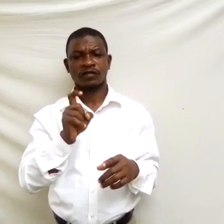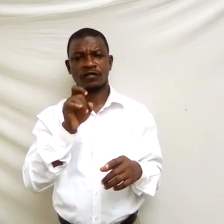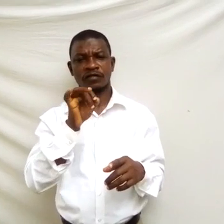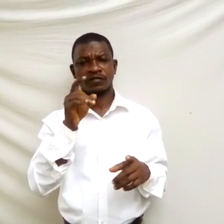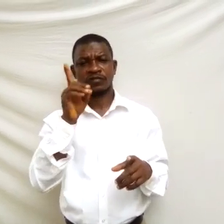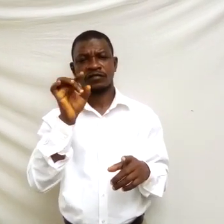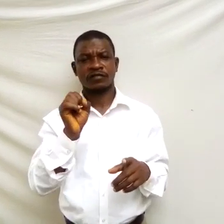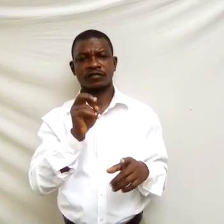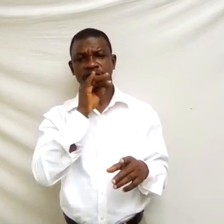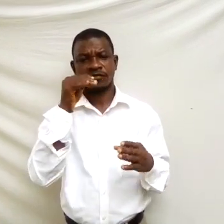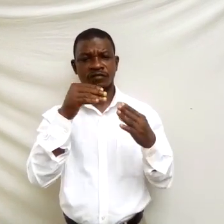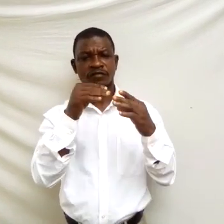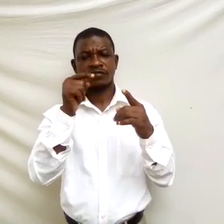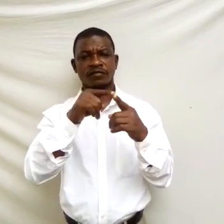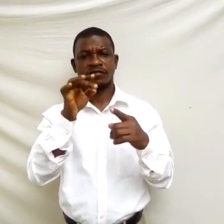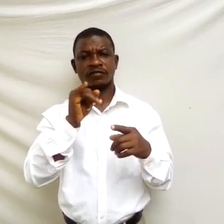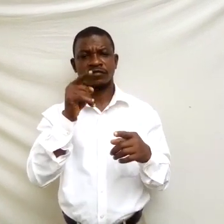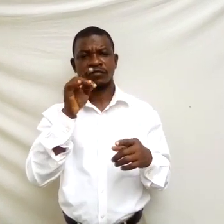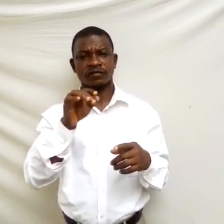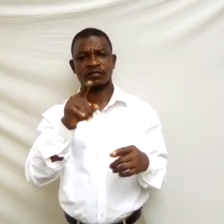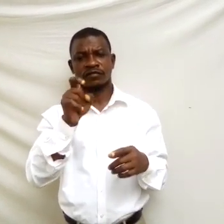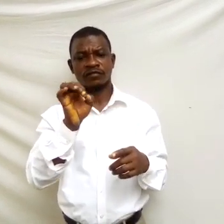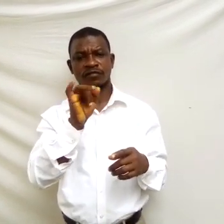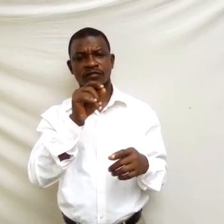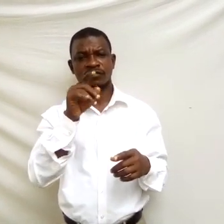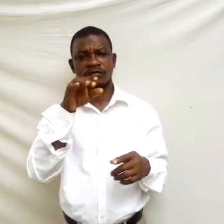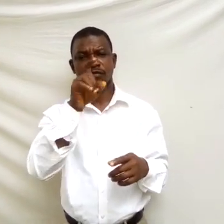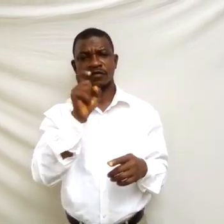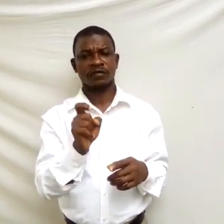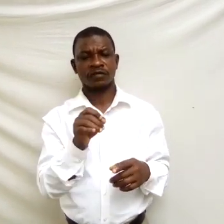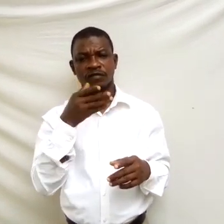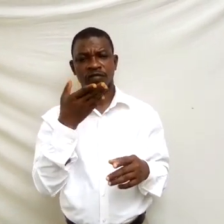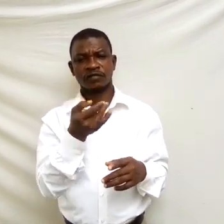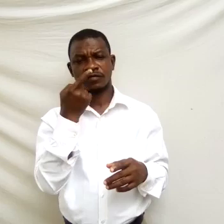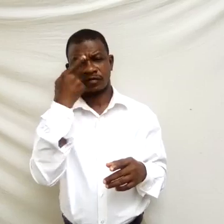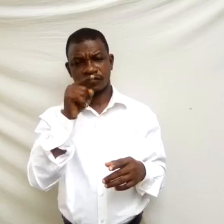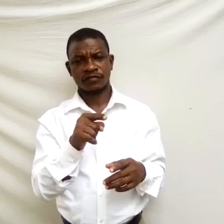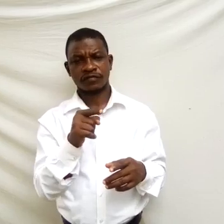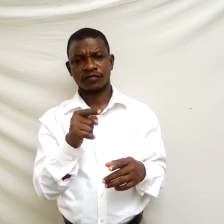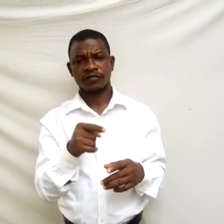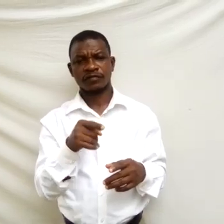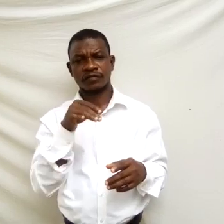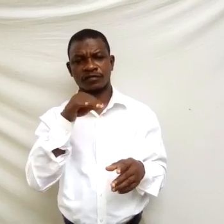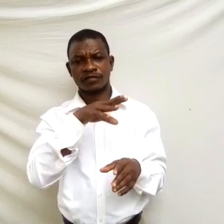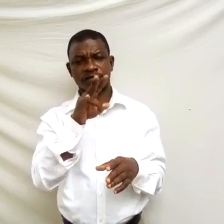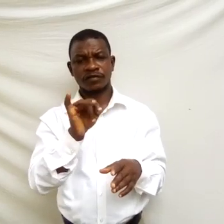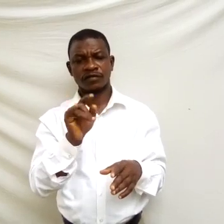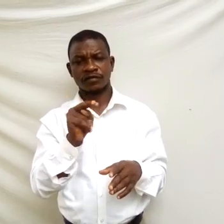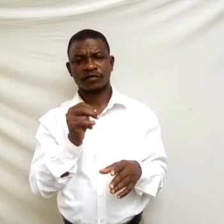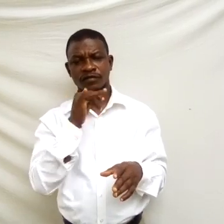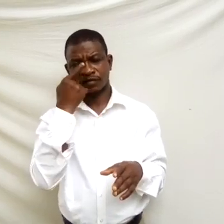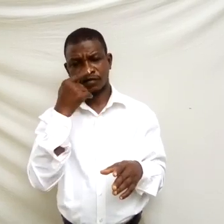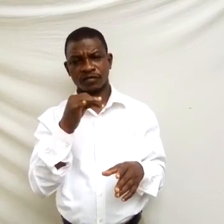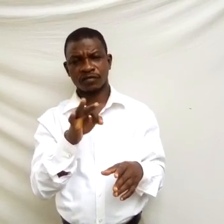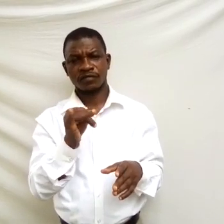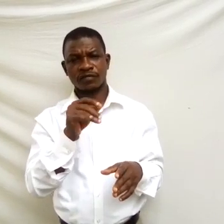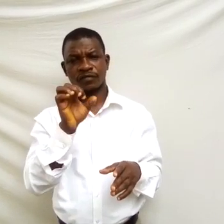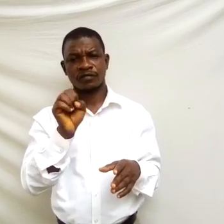to exponential x. Therefore, integral of exponential x